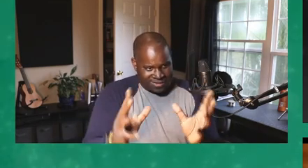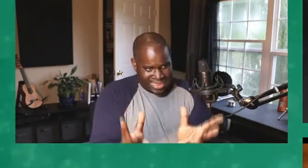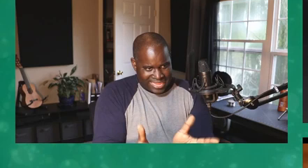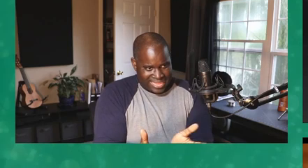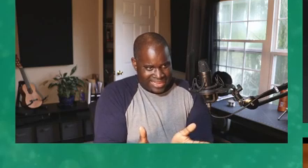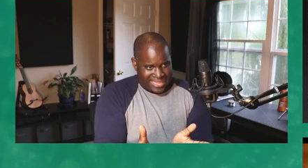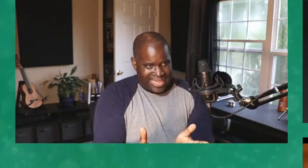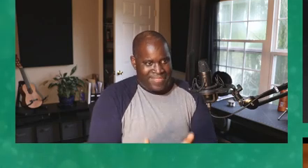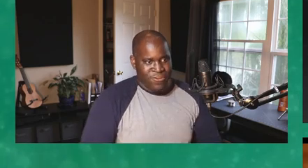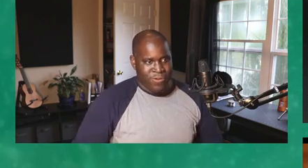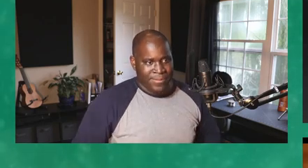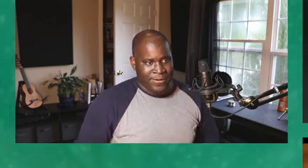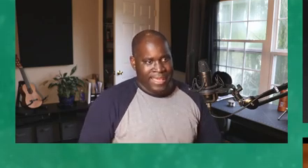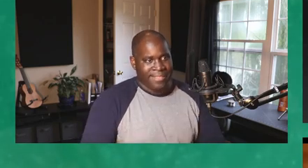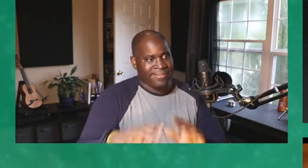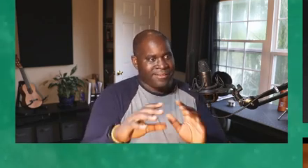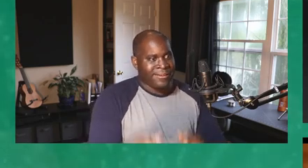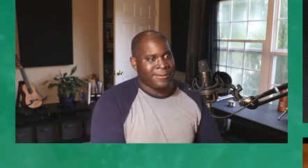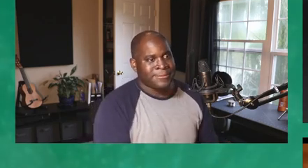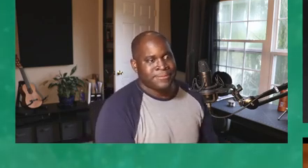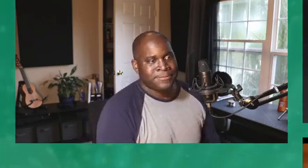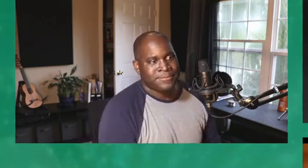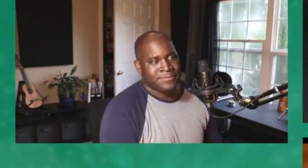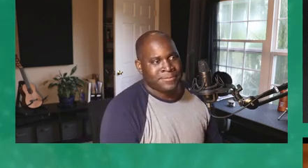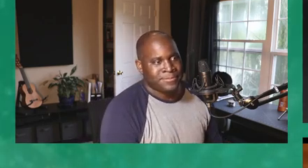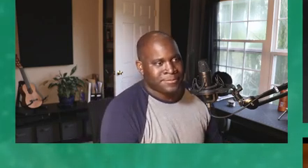she's signing it and then dropping her hands.